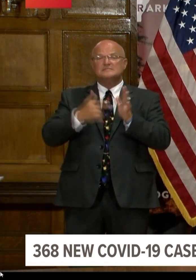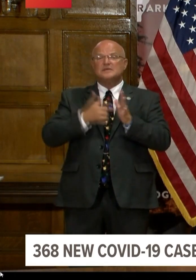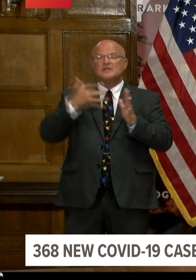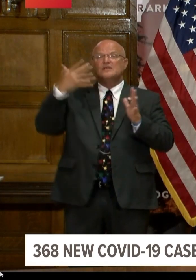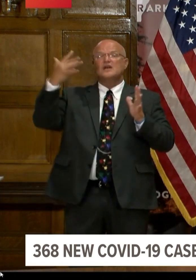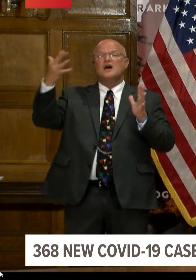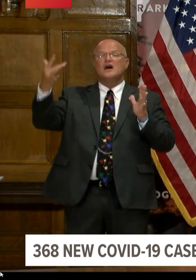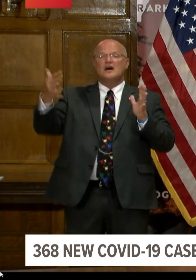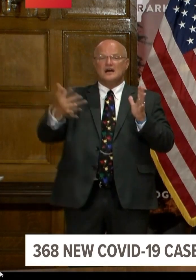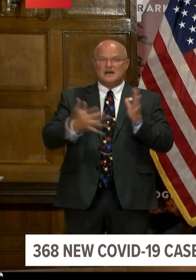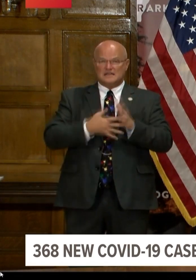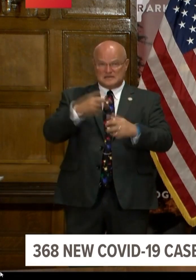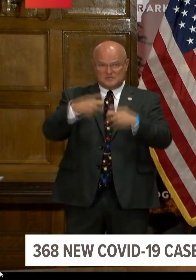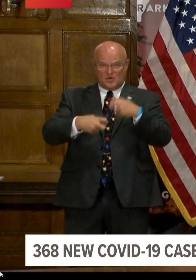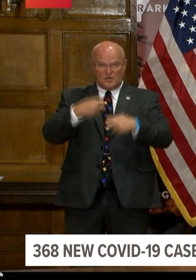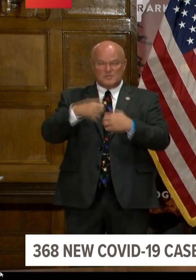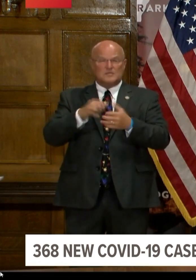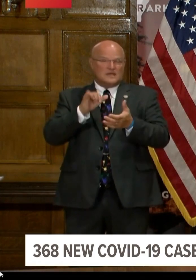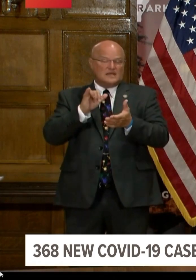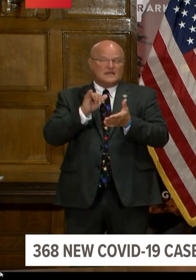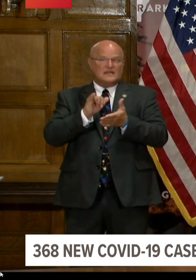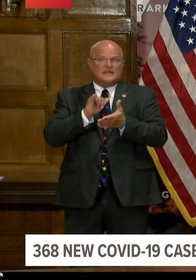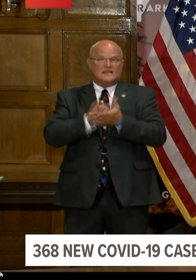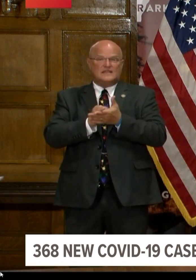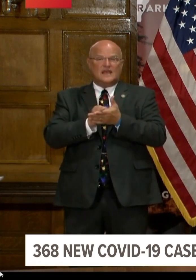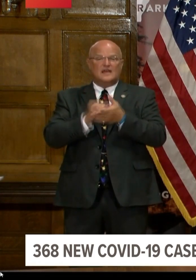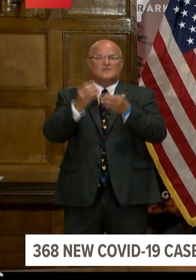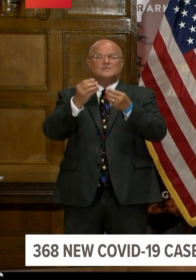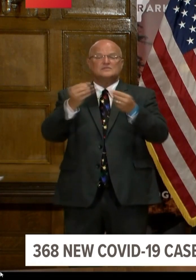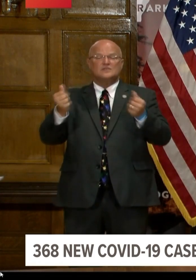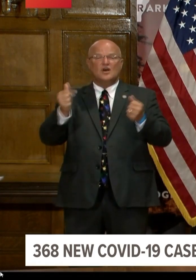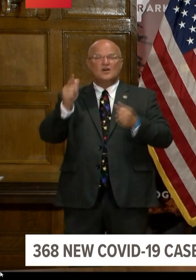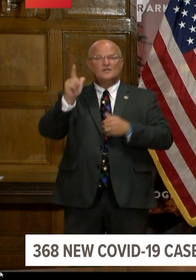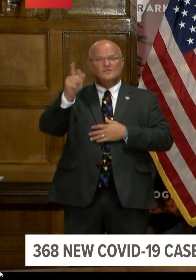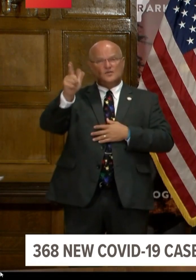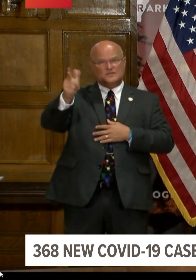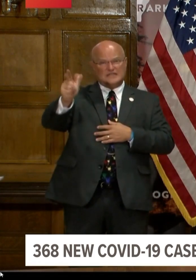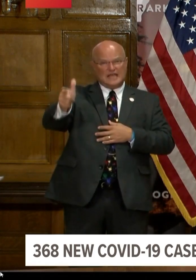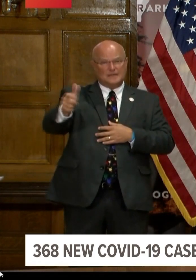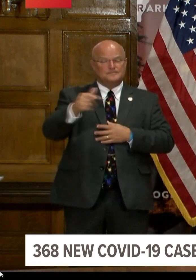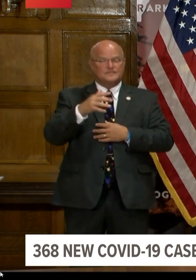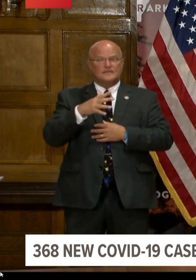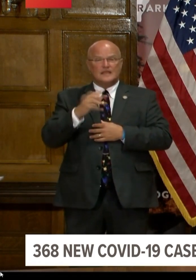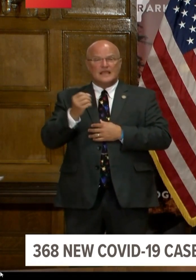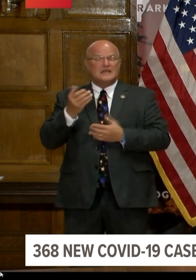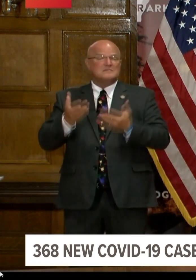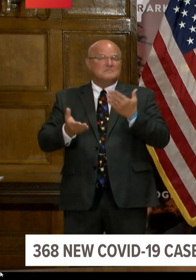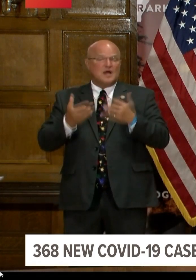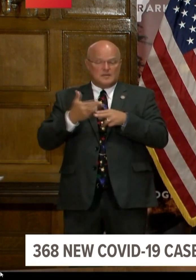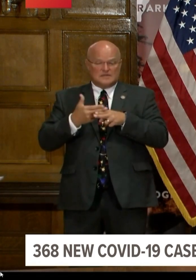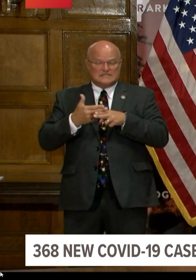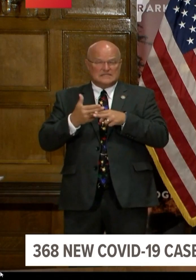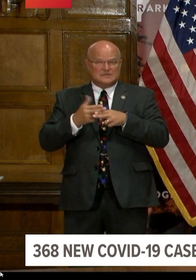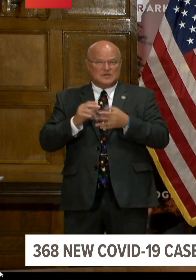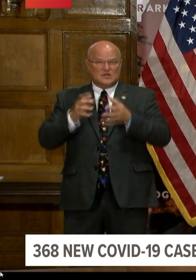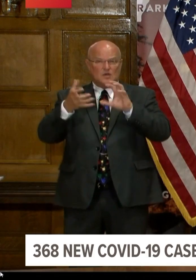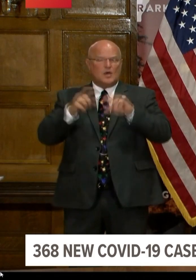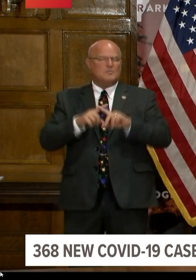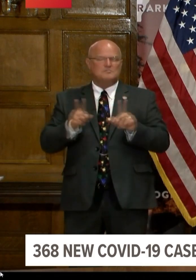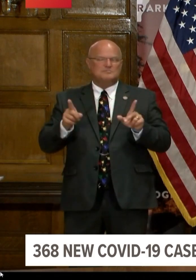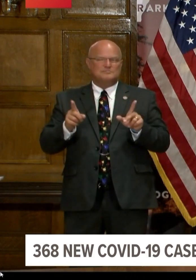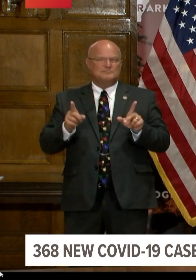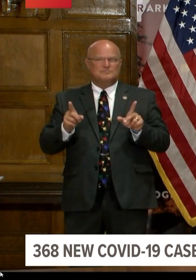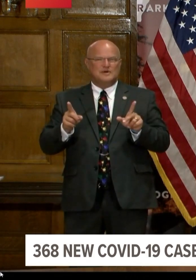problem that will be solved over time, and that it might be a temporary interruption, but